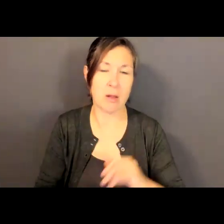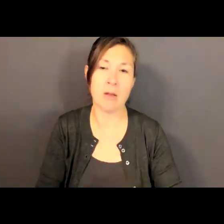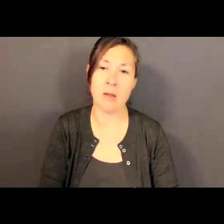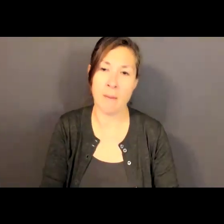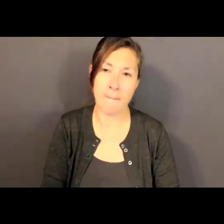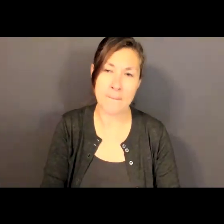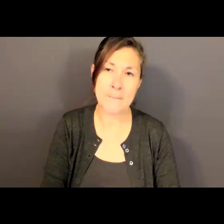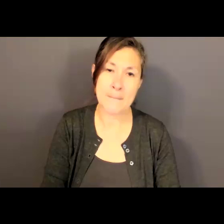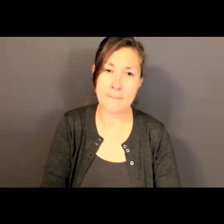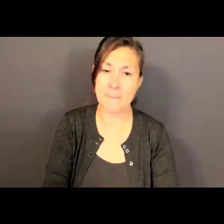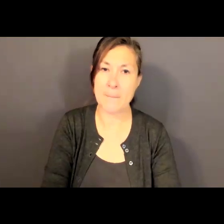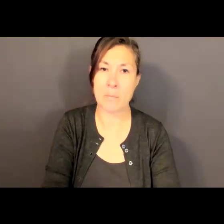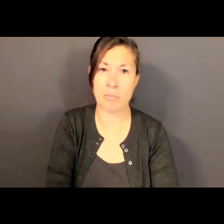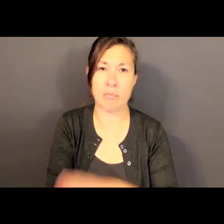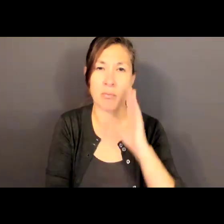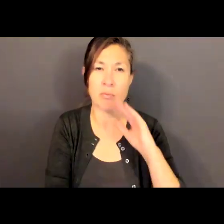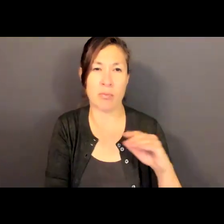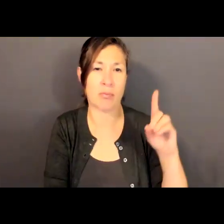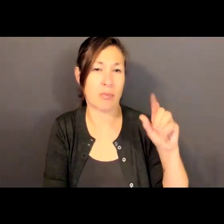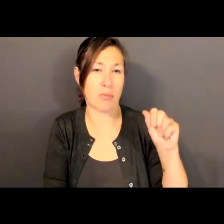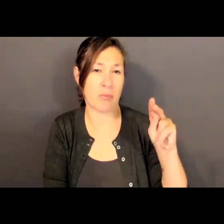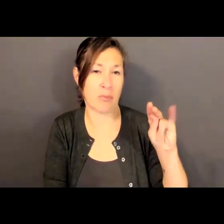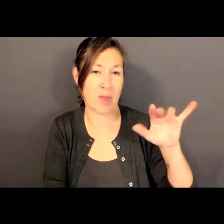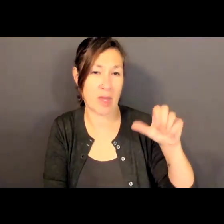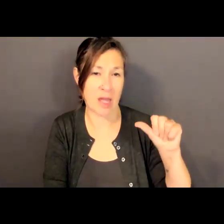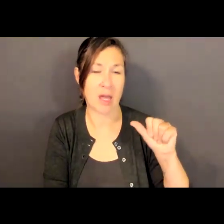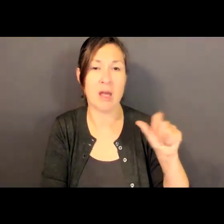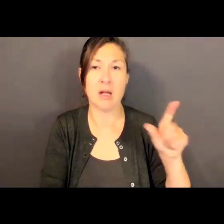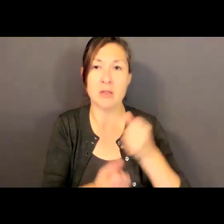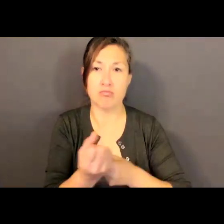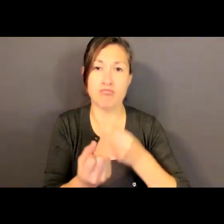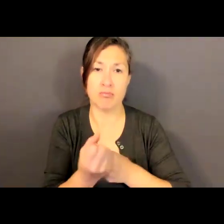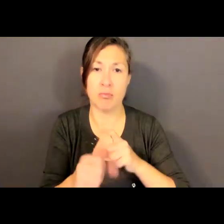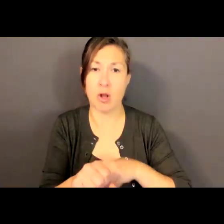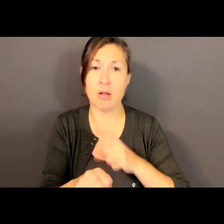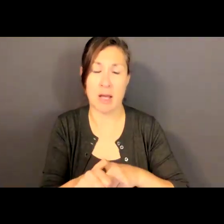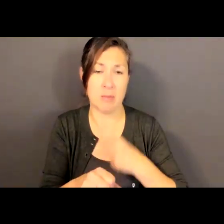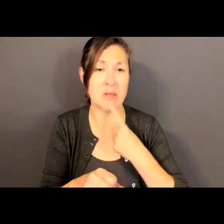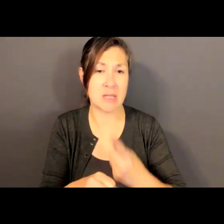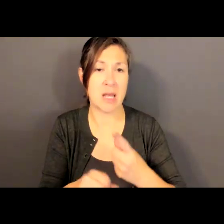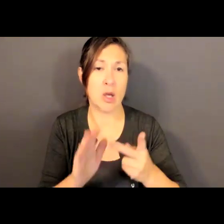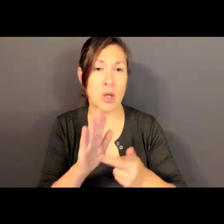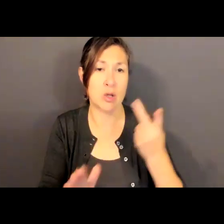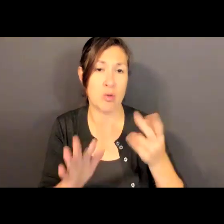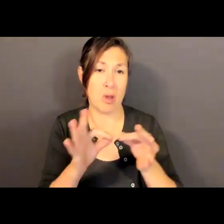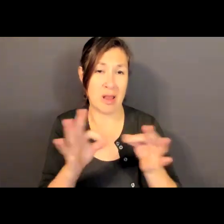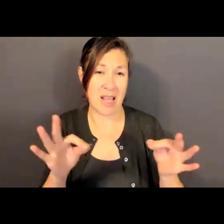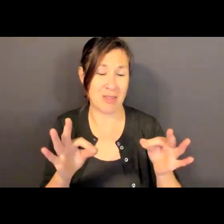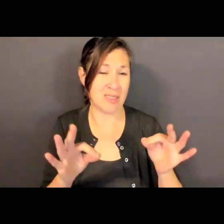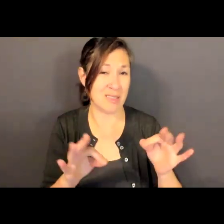that Danya's been championing for a very long time, which is dual language has a different set of